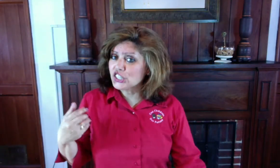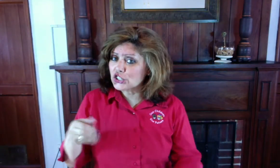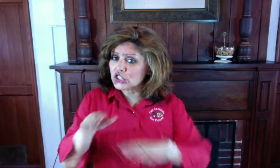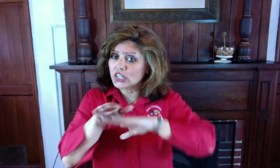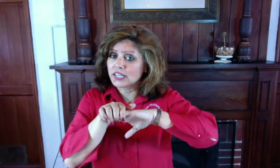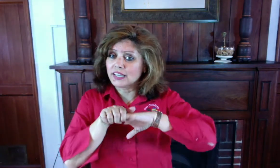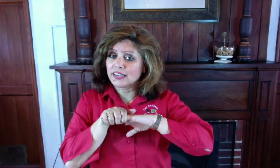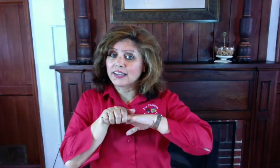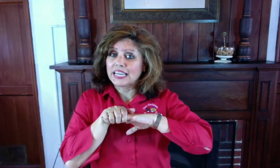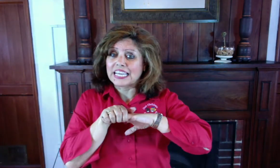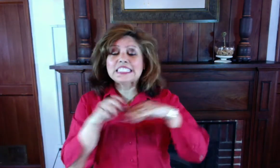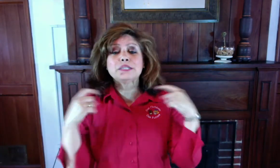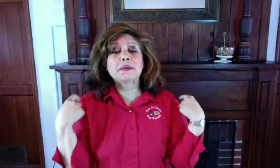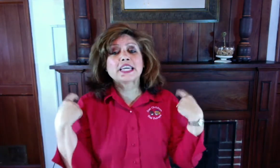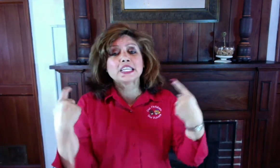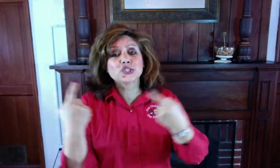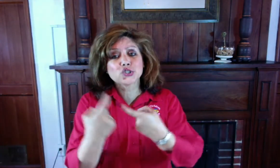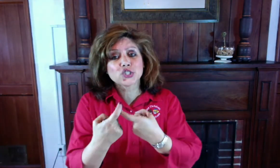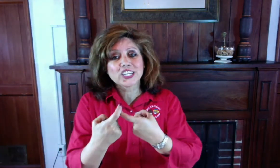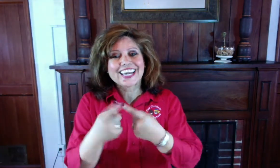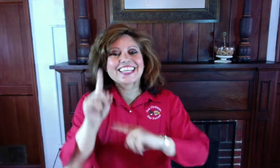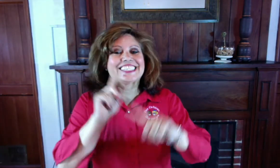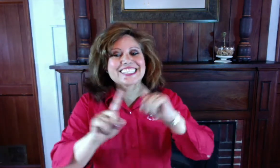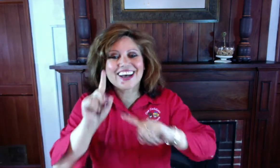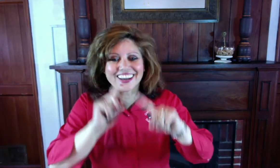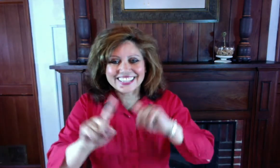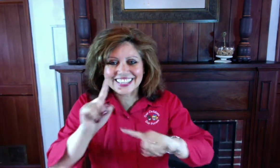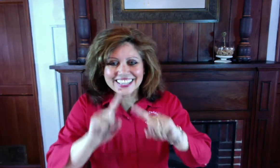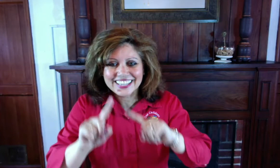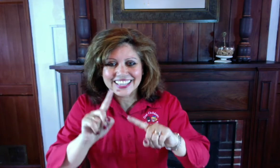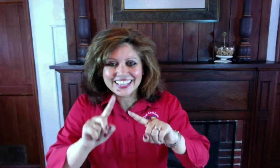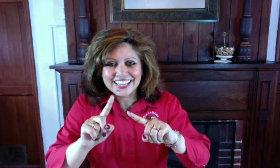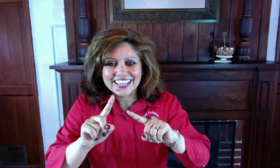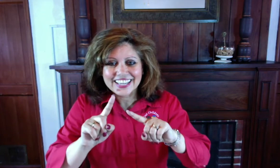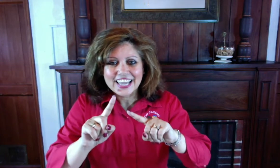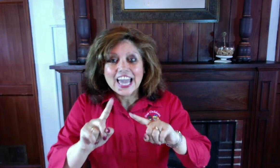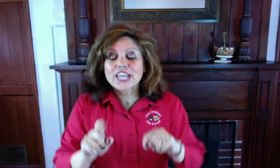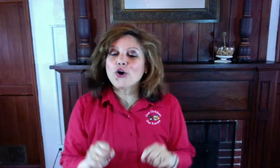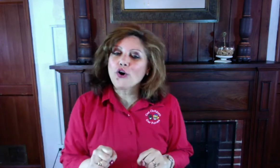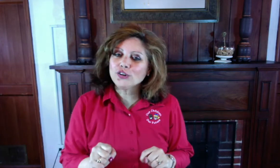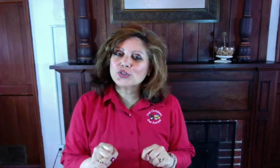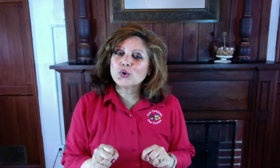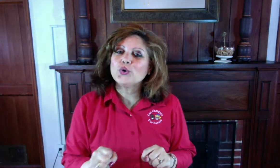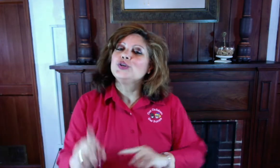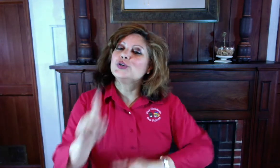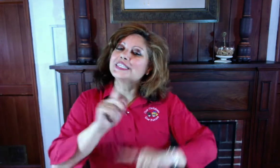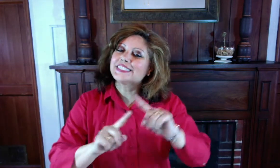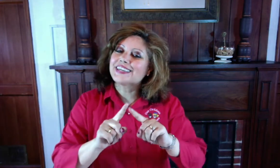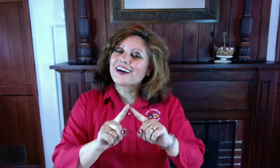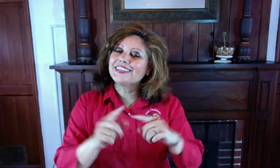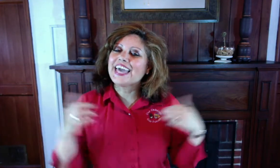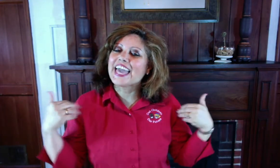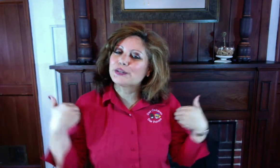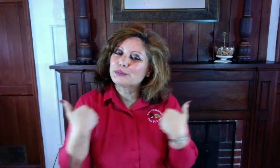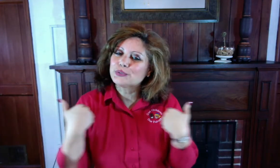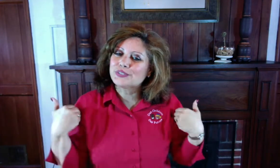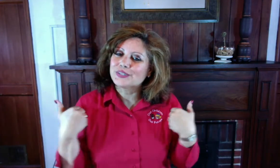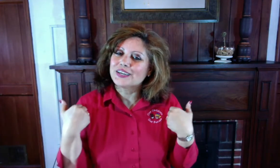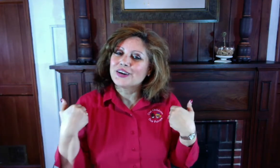English, in Spanish, and in sign. And also, you can sign the animals